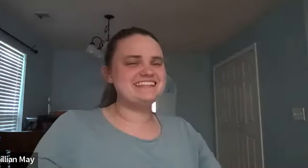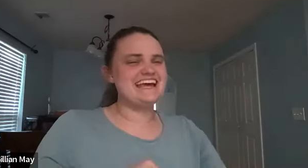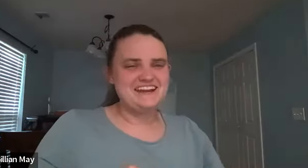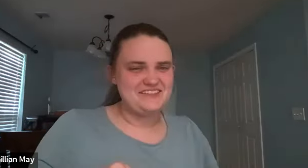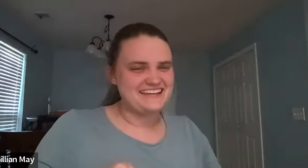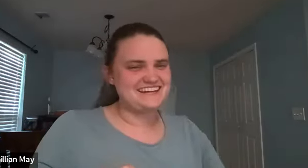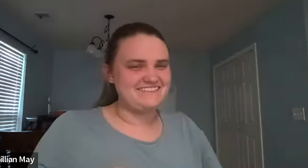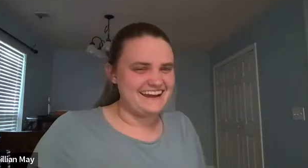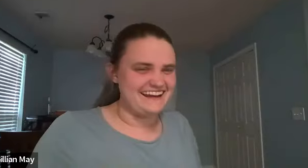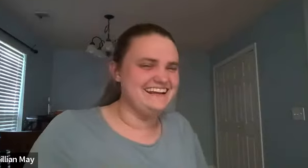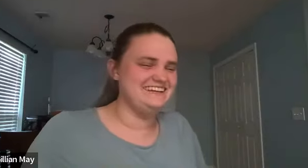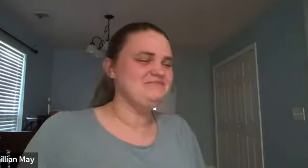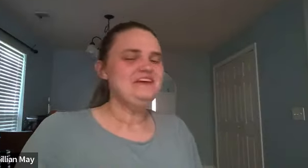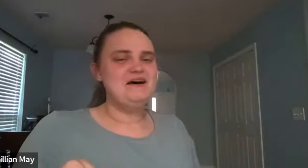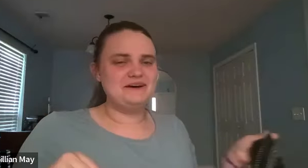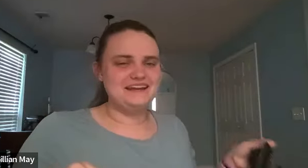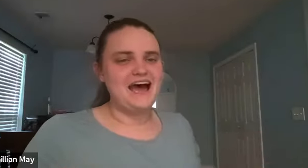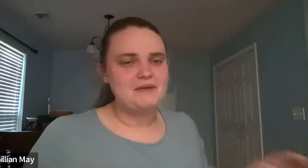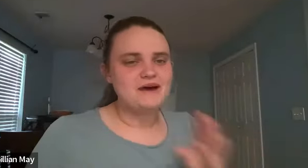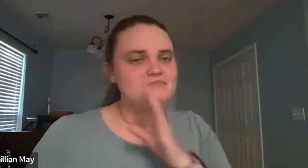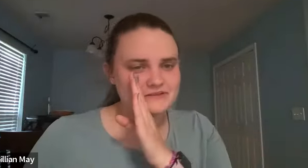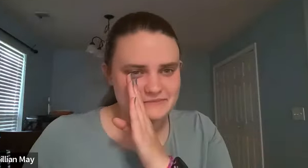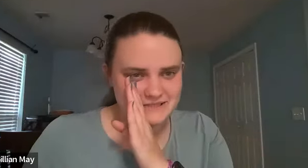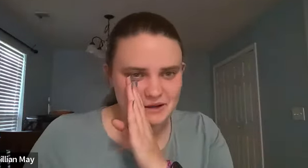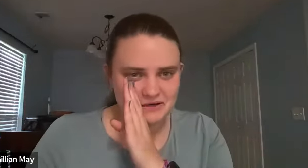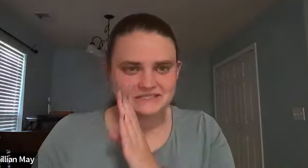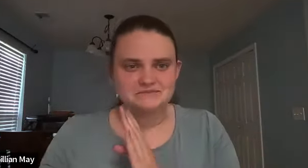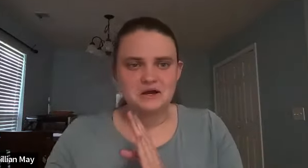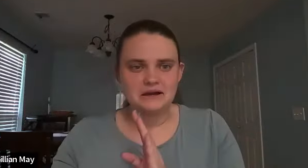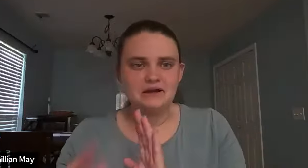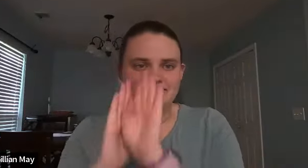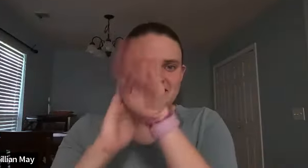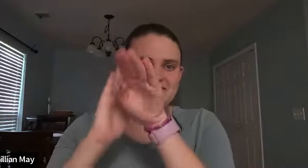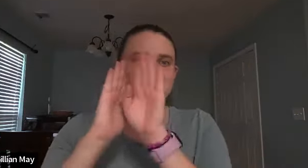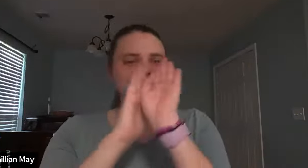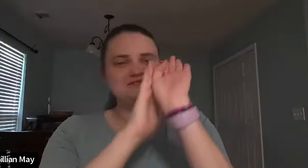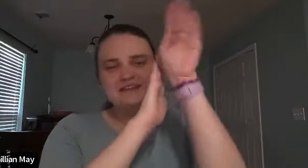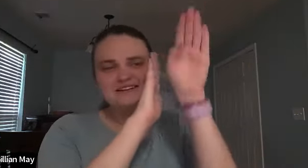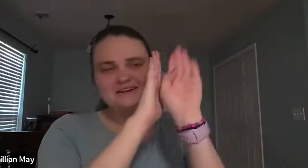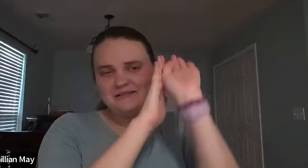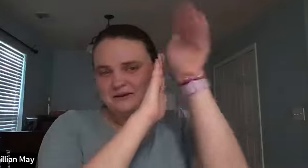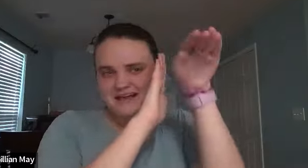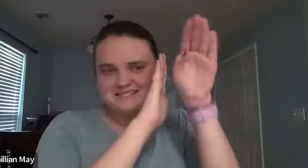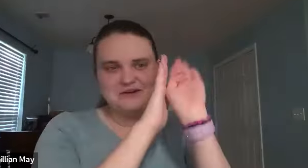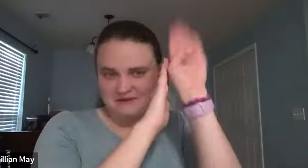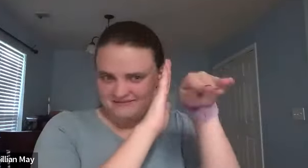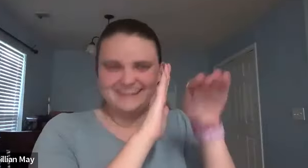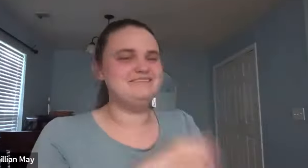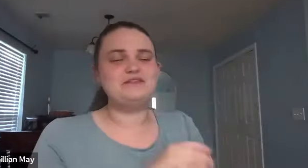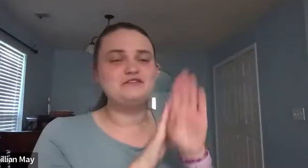like, I know that's not right. But I'm more of a baseball person. I'm sorry, y'all. But yeah, so like our little basketball throw, our little